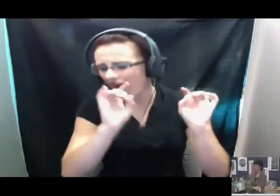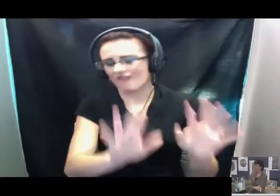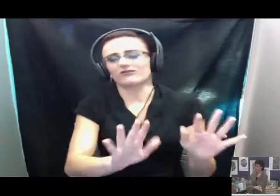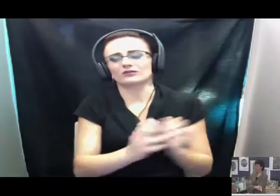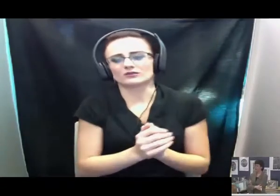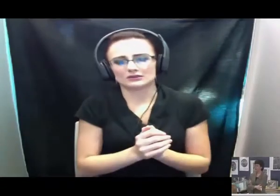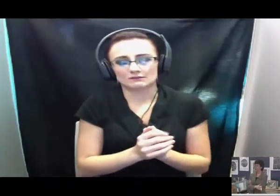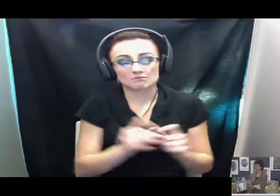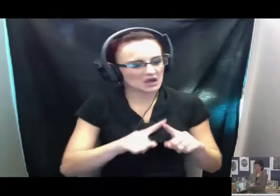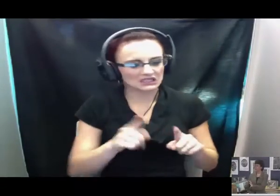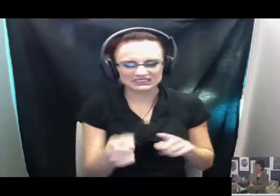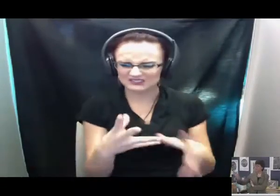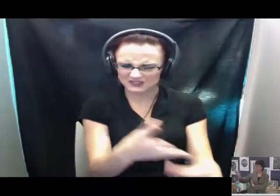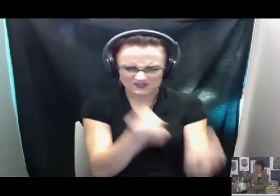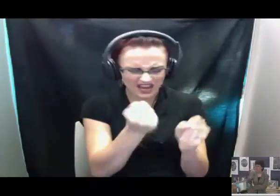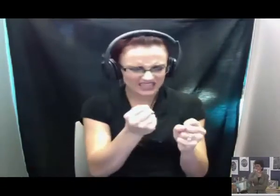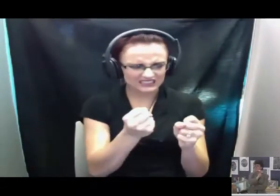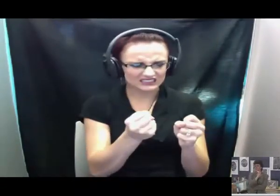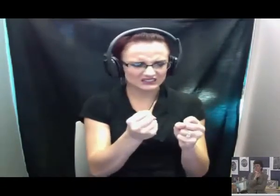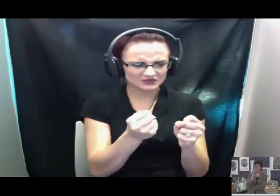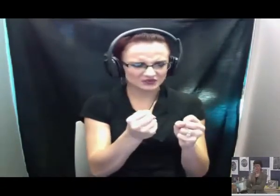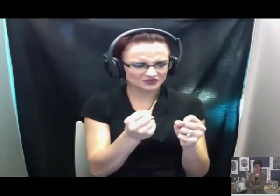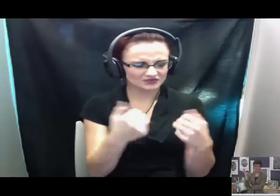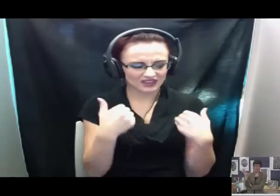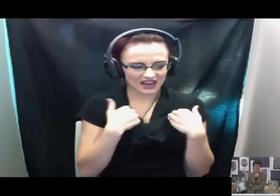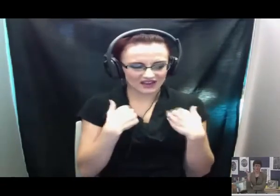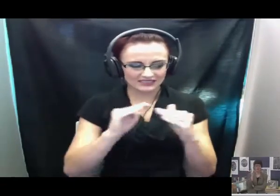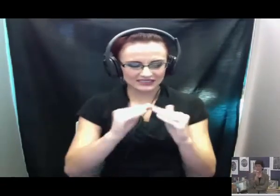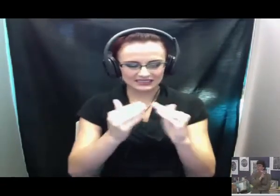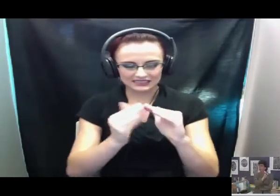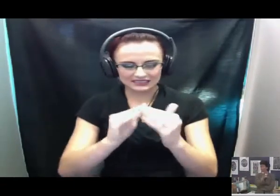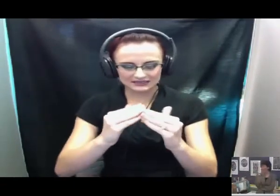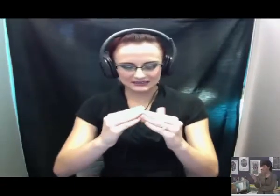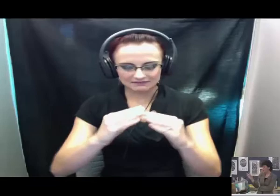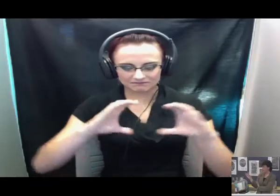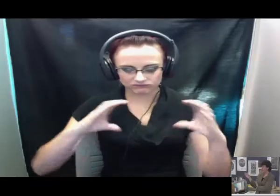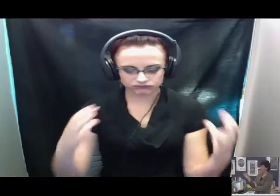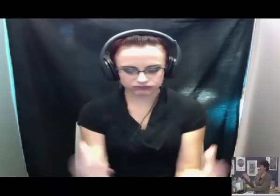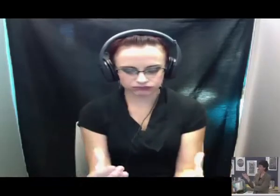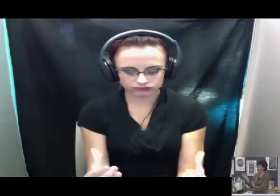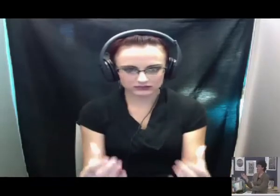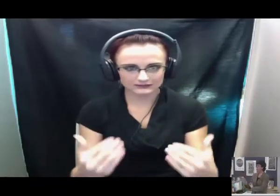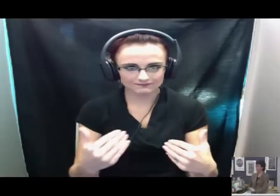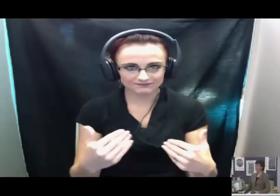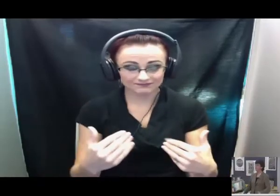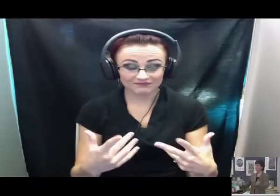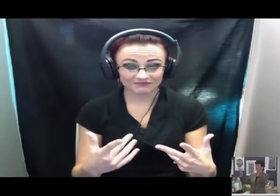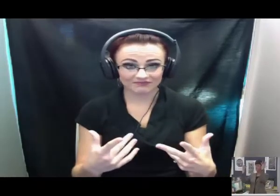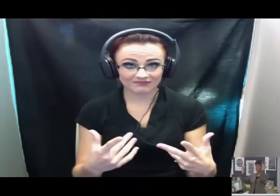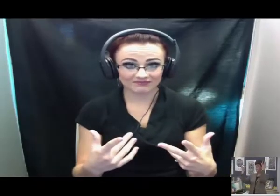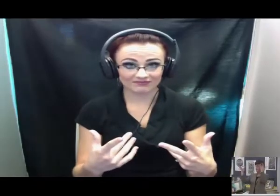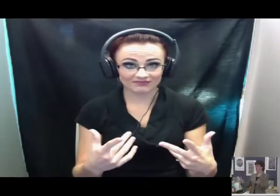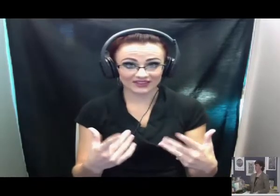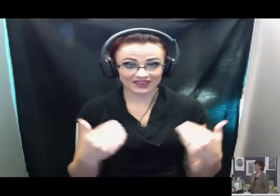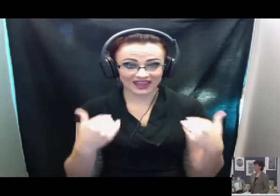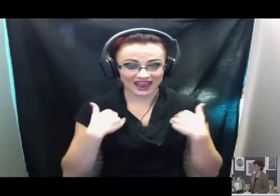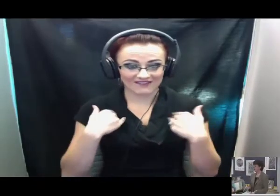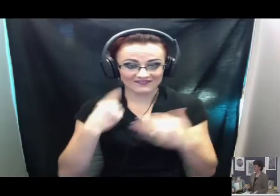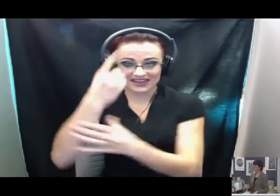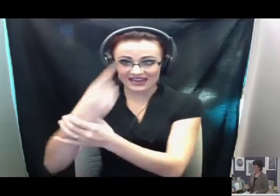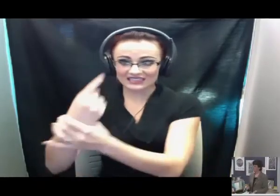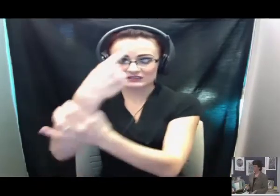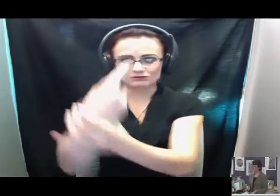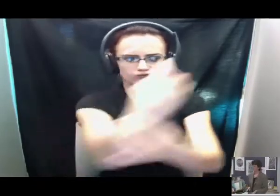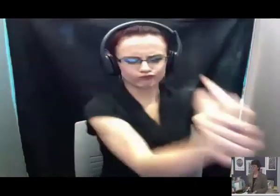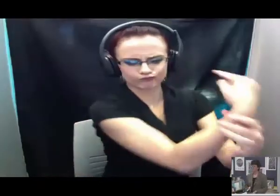Boston. And they set them up around the city so that, here we go, another morning when the British wake up, all of a sudden they're looking at all these